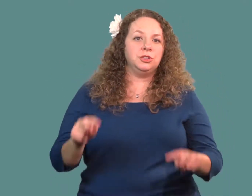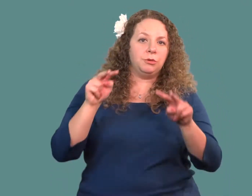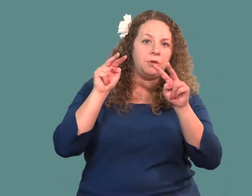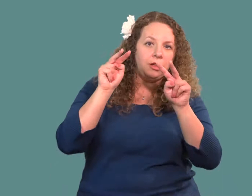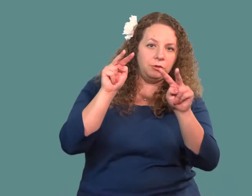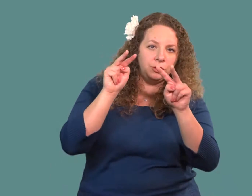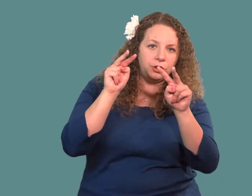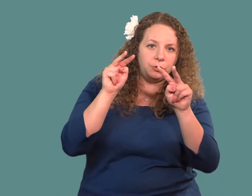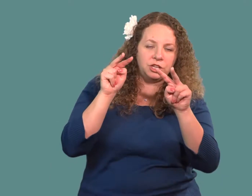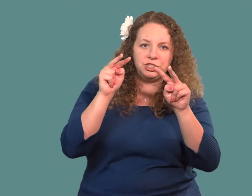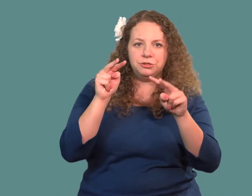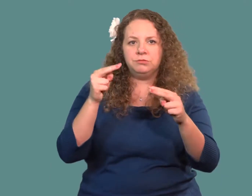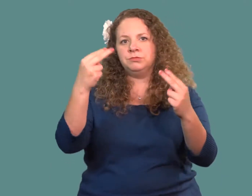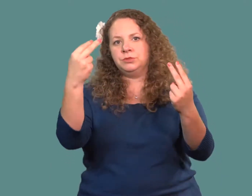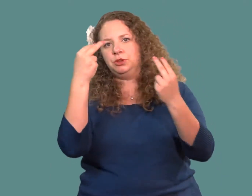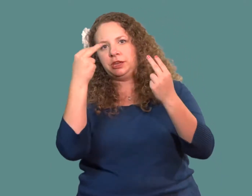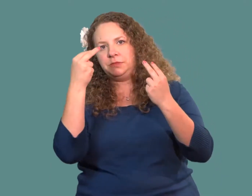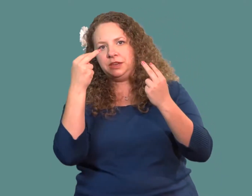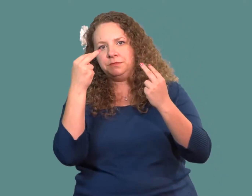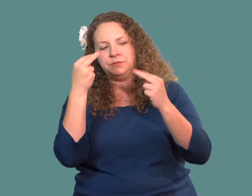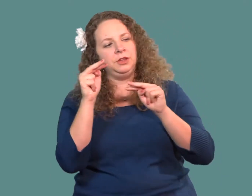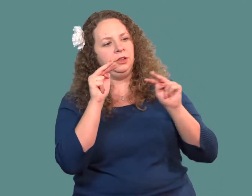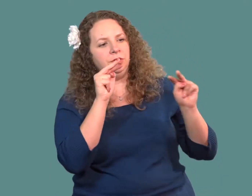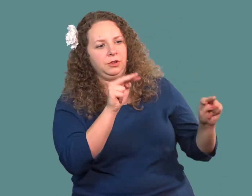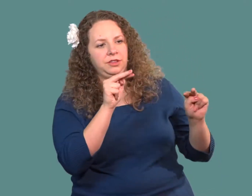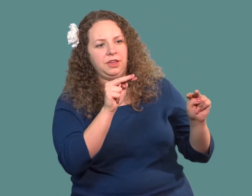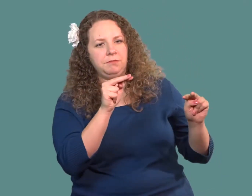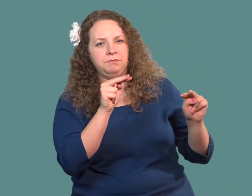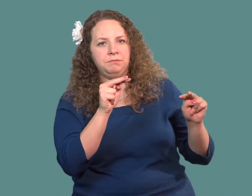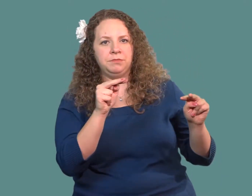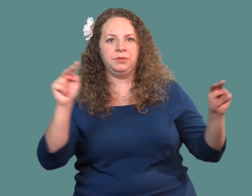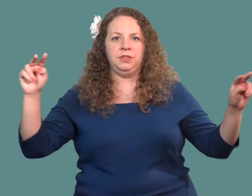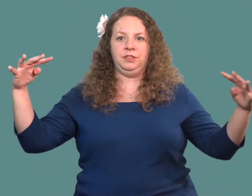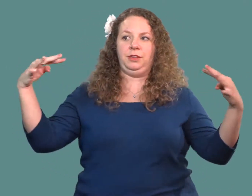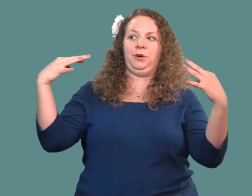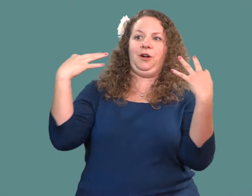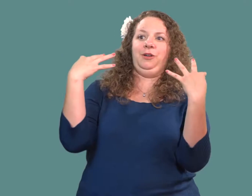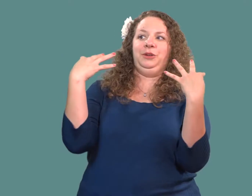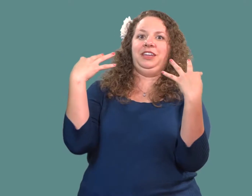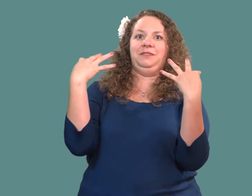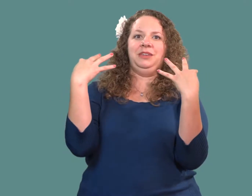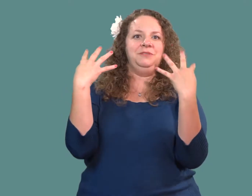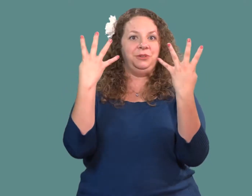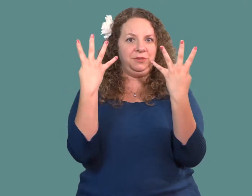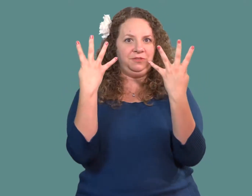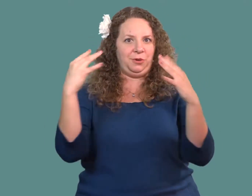so I'll look or watch you, look at me, look at them. They were all looking at me. You could do it with